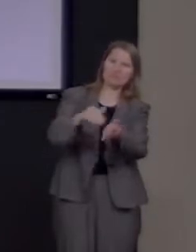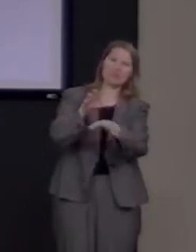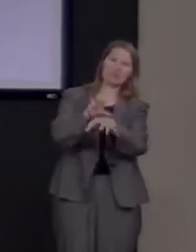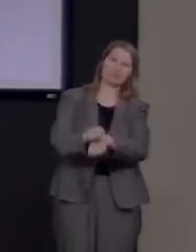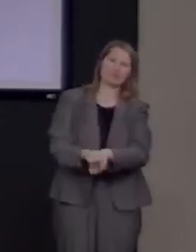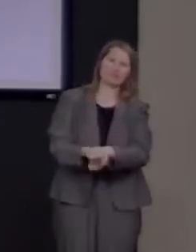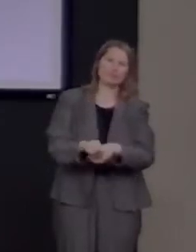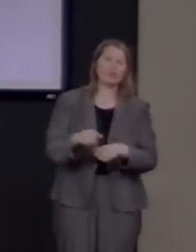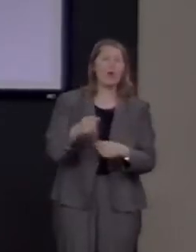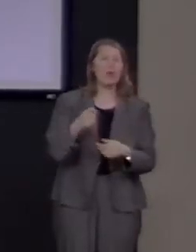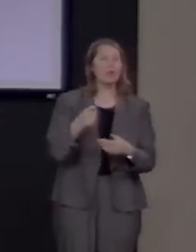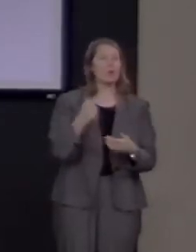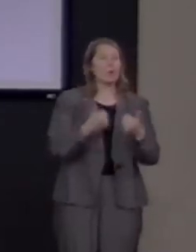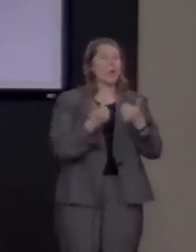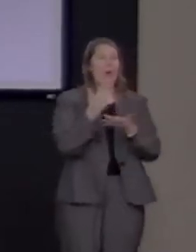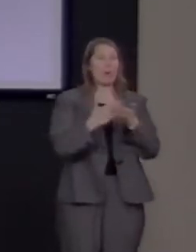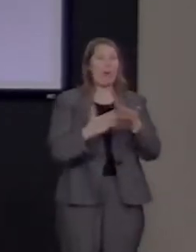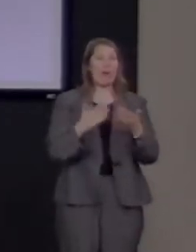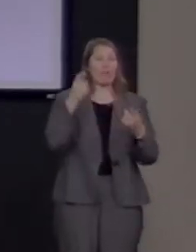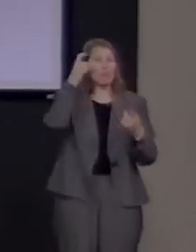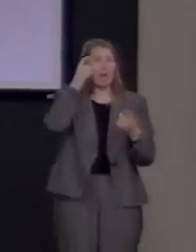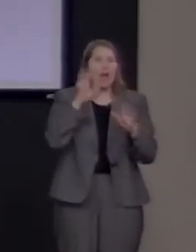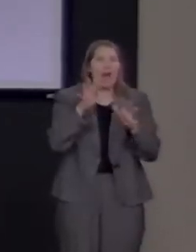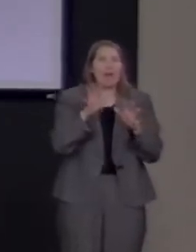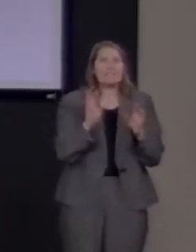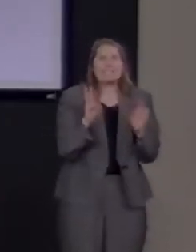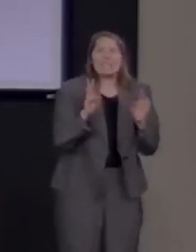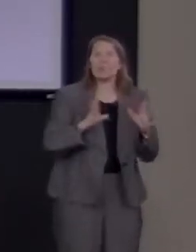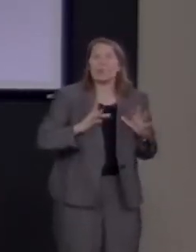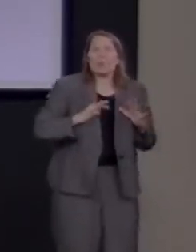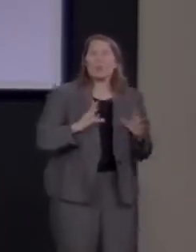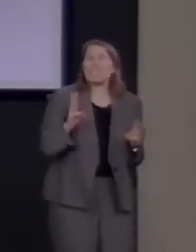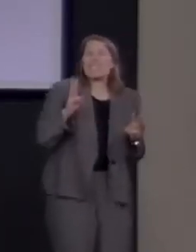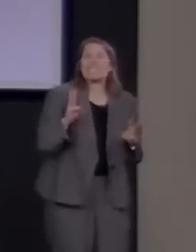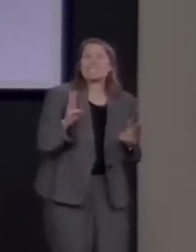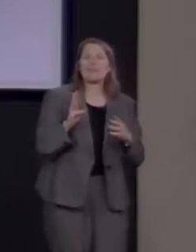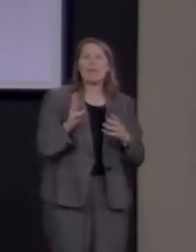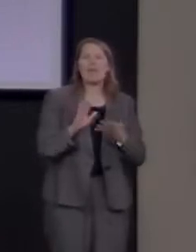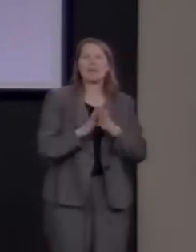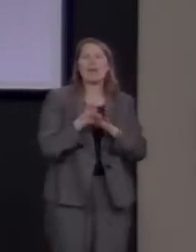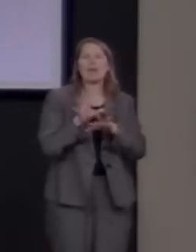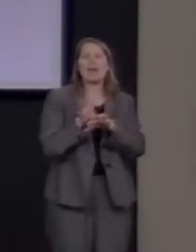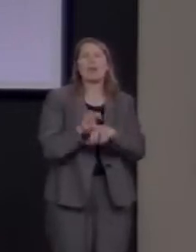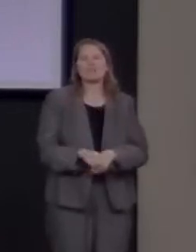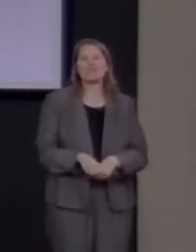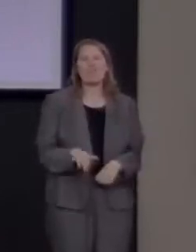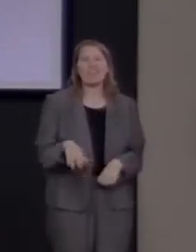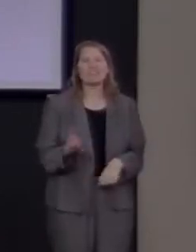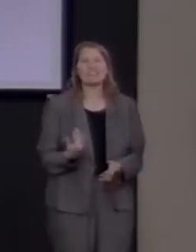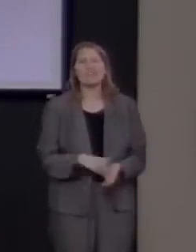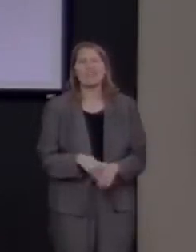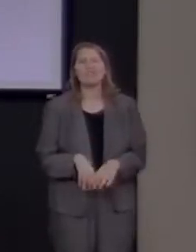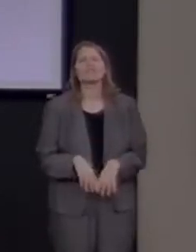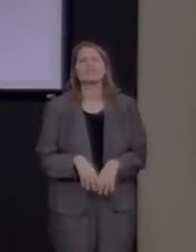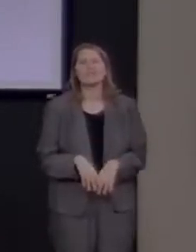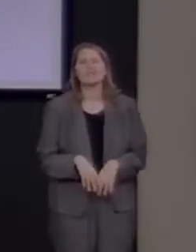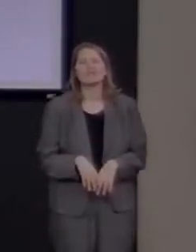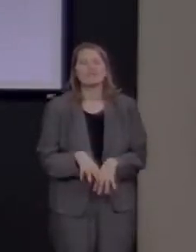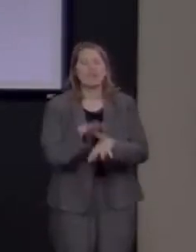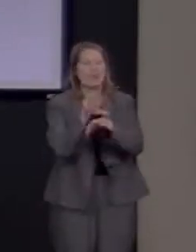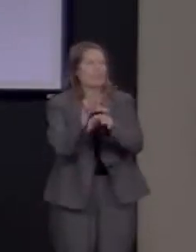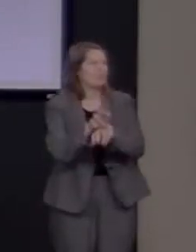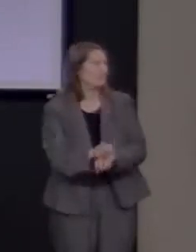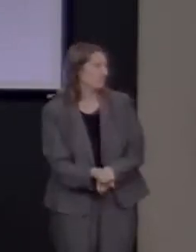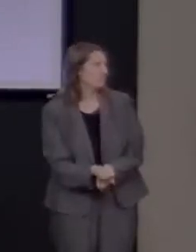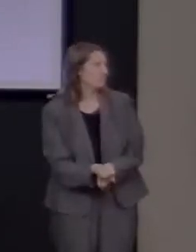brain region that cares about 6 will decrease in activation, will adapt or will habituate as you